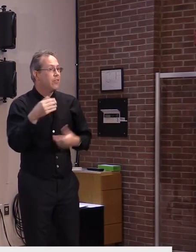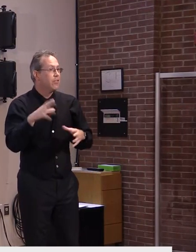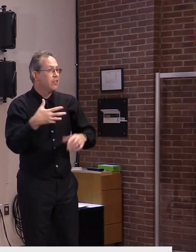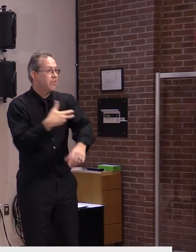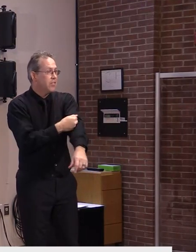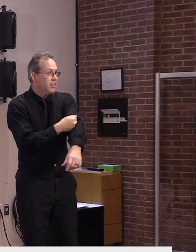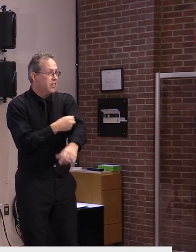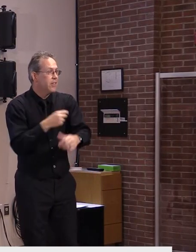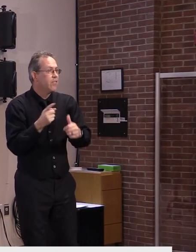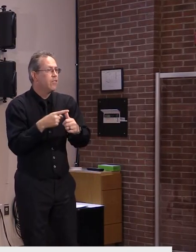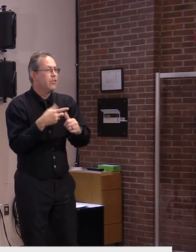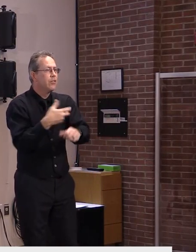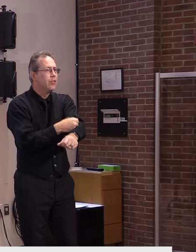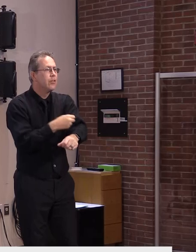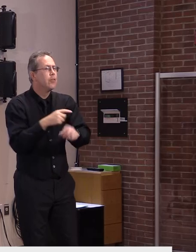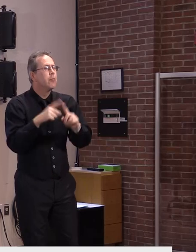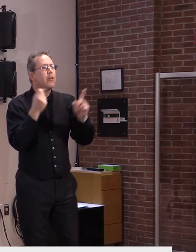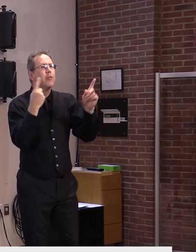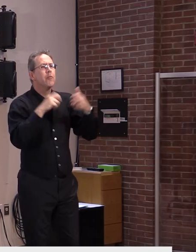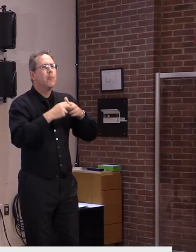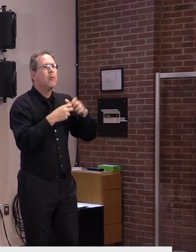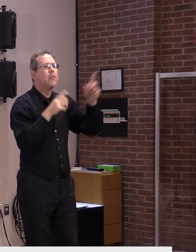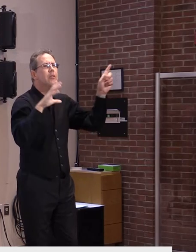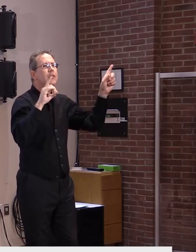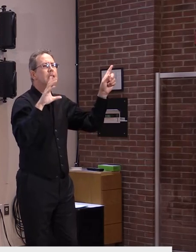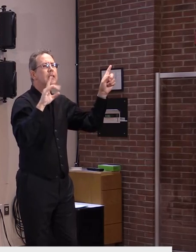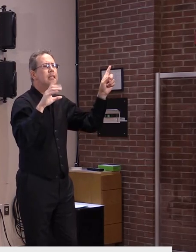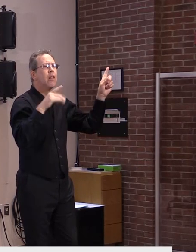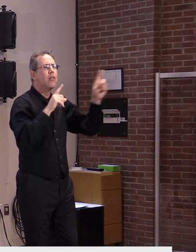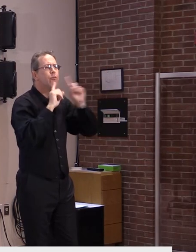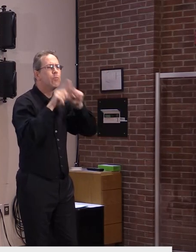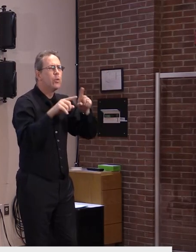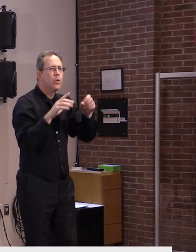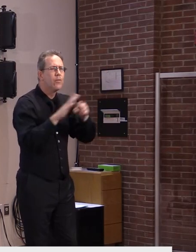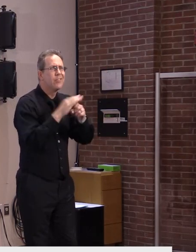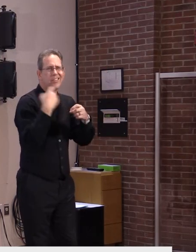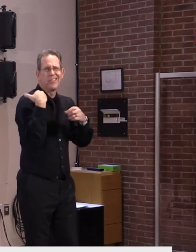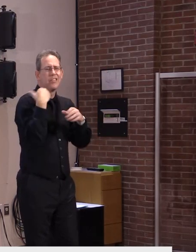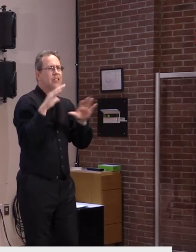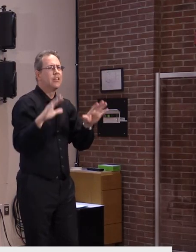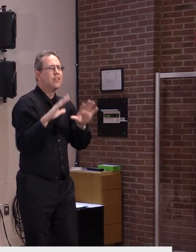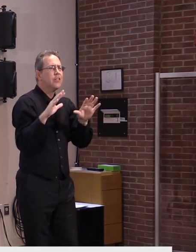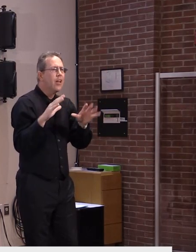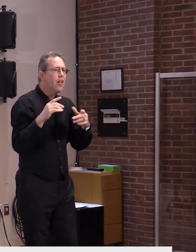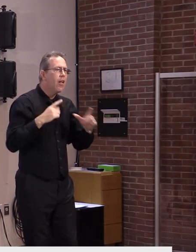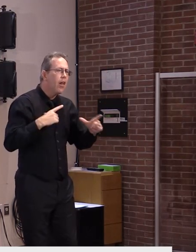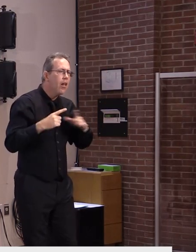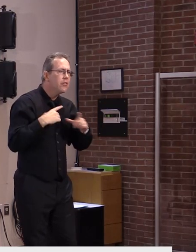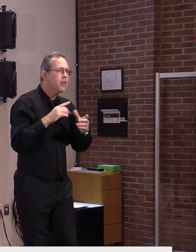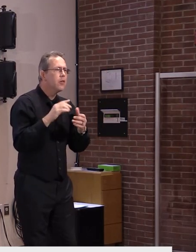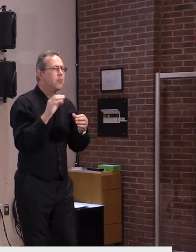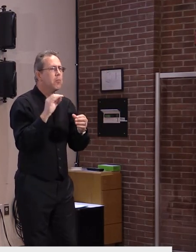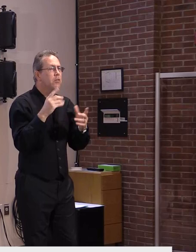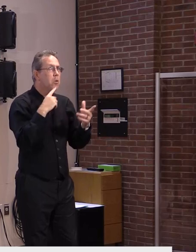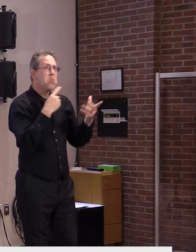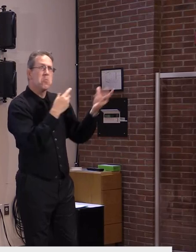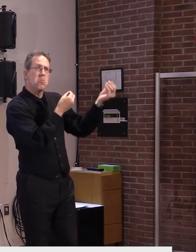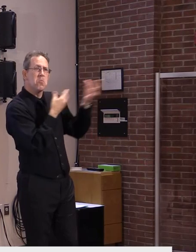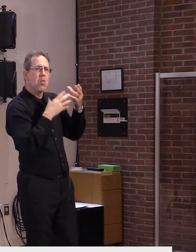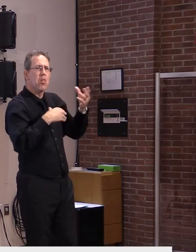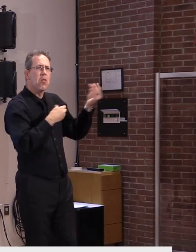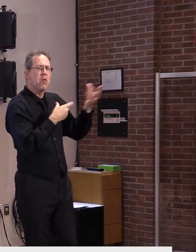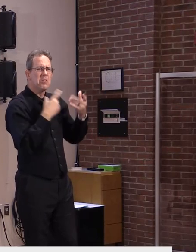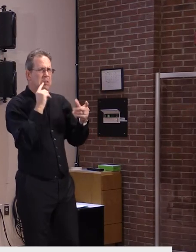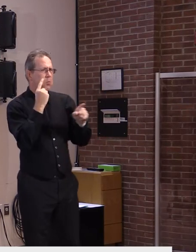or on Sunday, so this is a truncated week. But even that being the case, we're still up about 2,400 new individuals